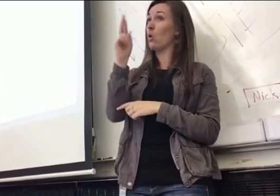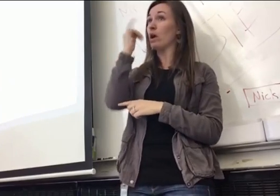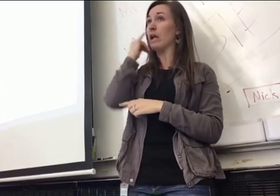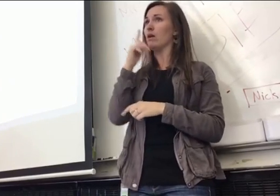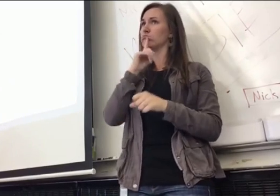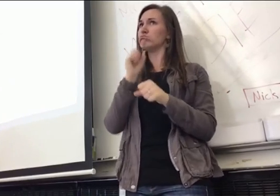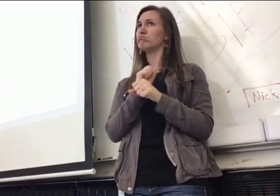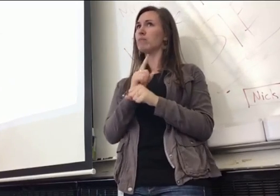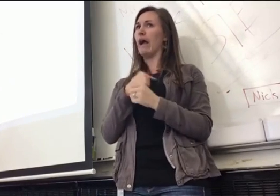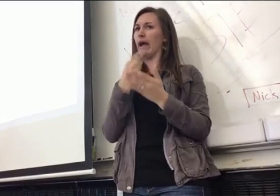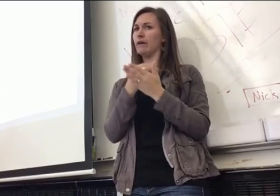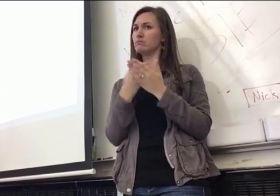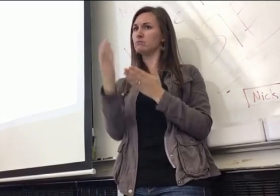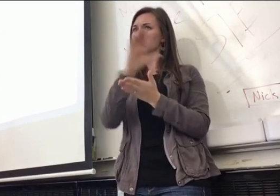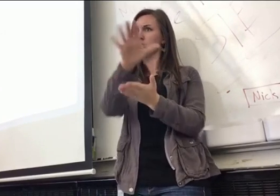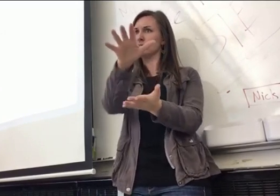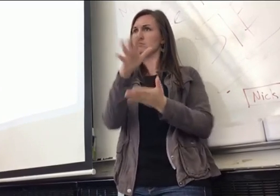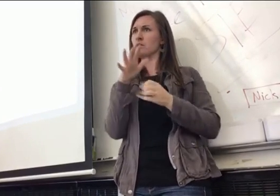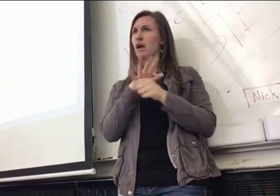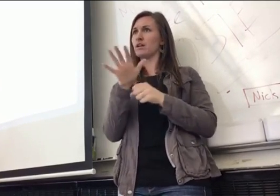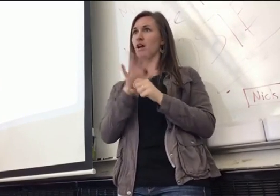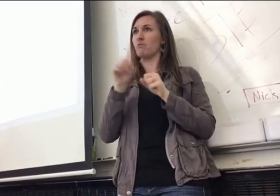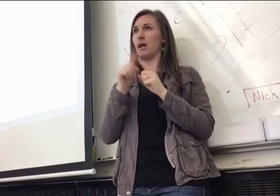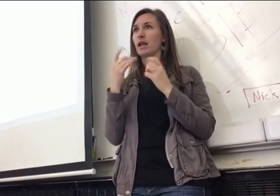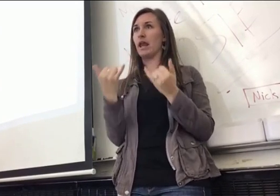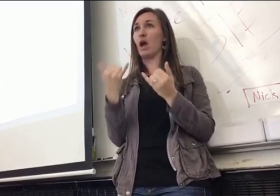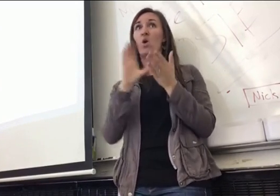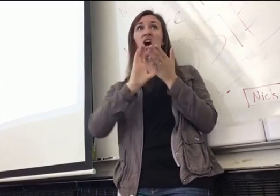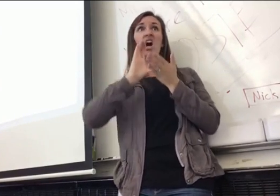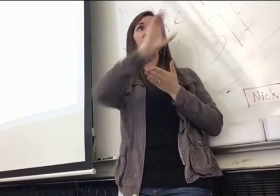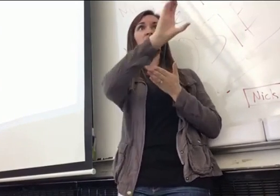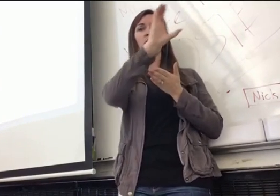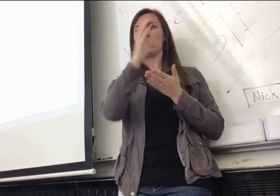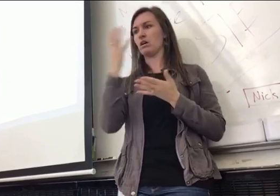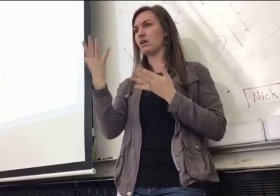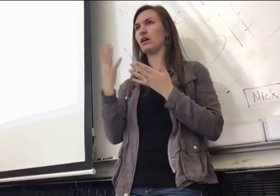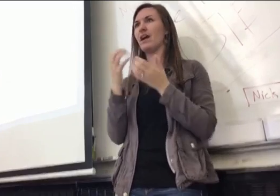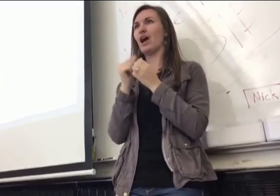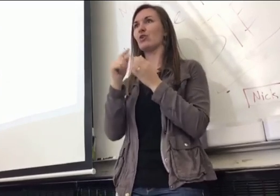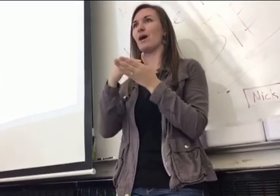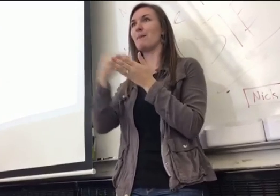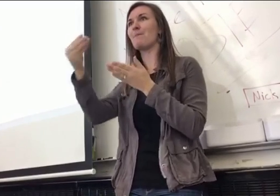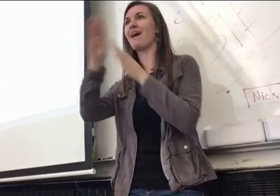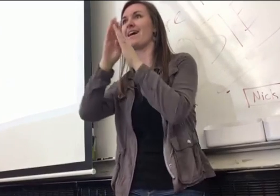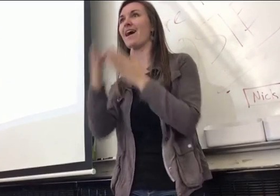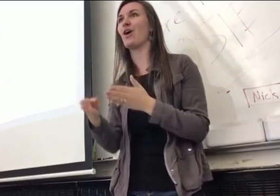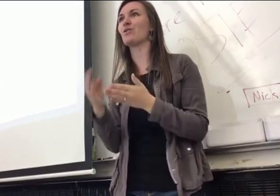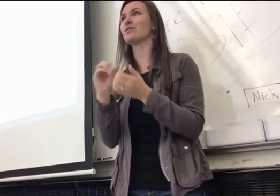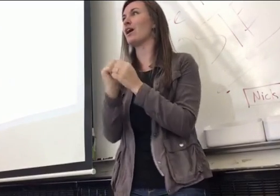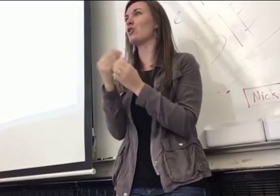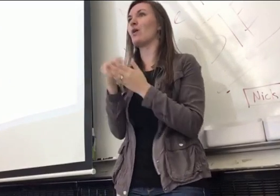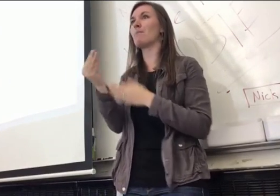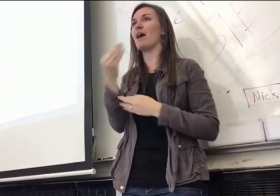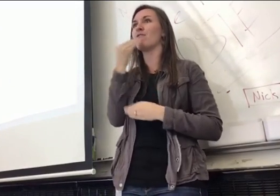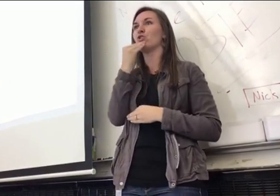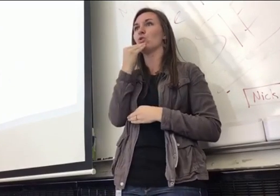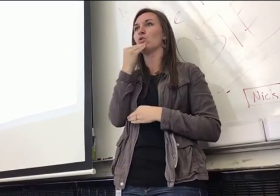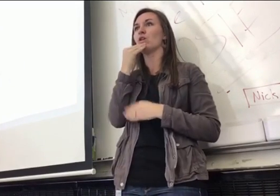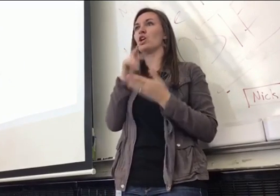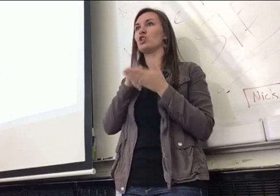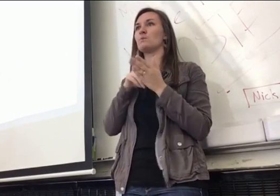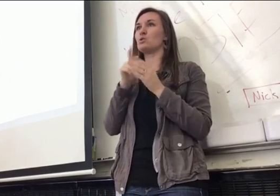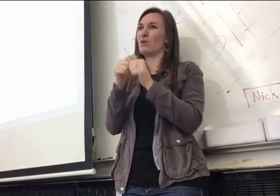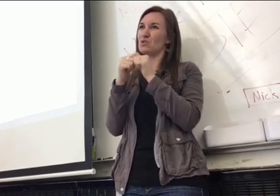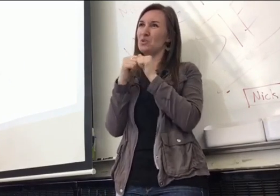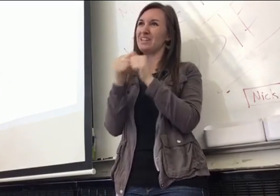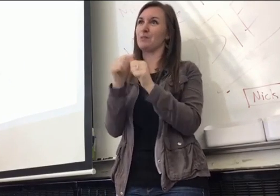for a house, food, a family, so you go to the only way that you know how to survive, indentured servitude. Or